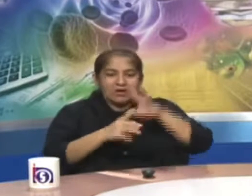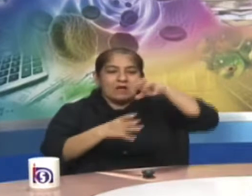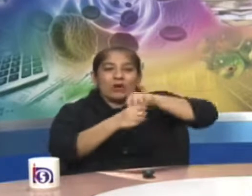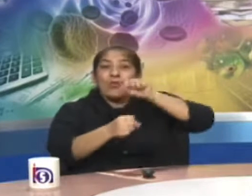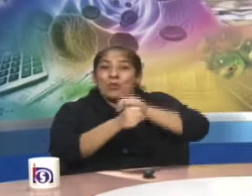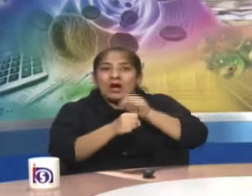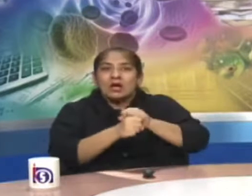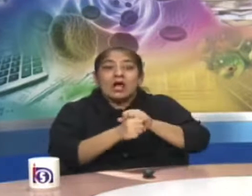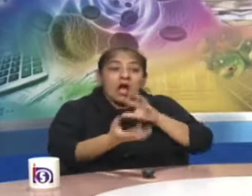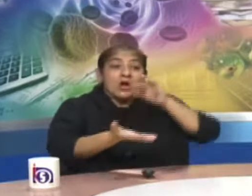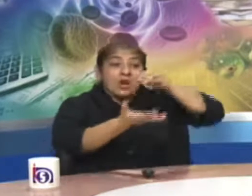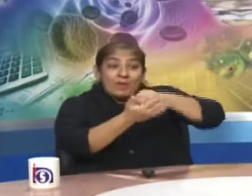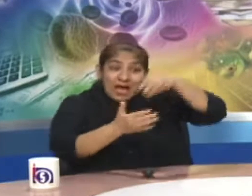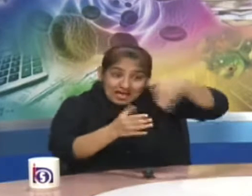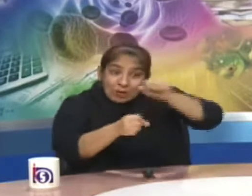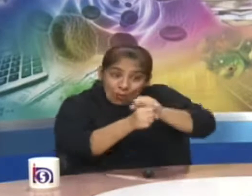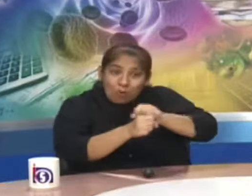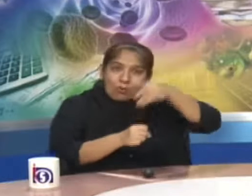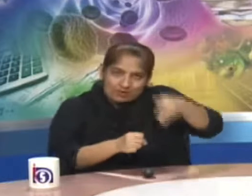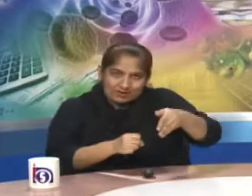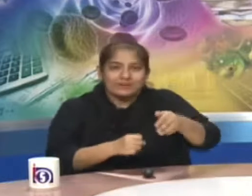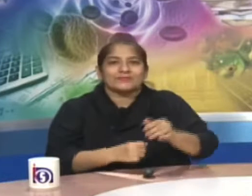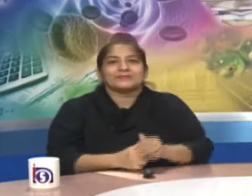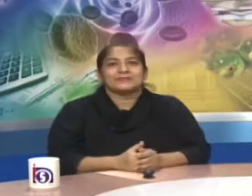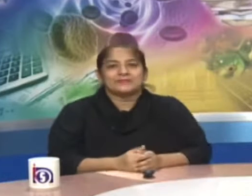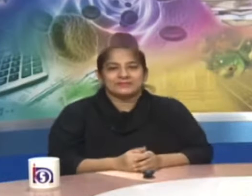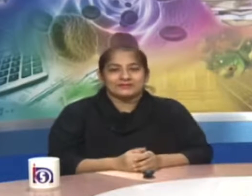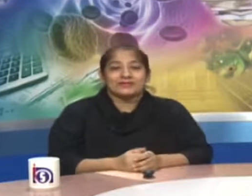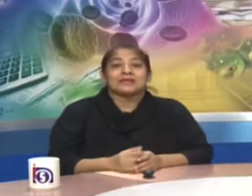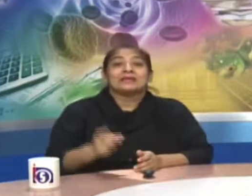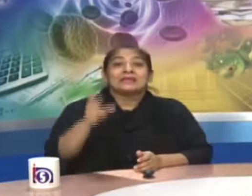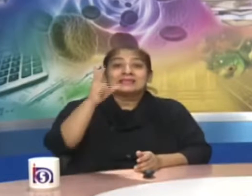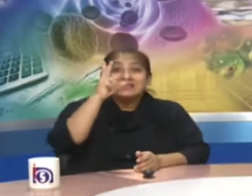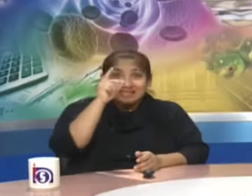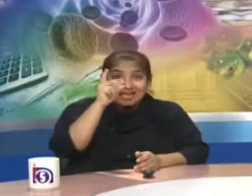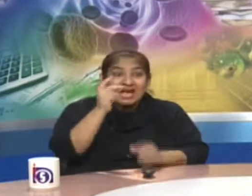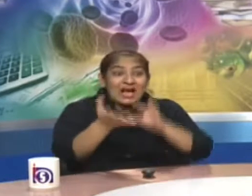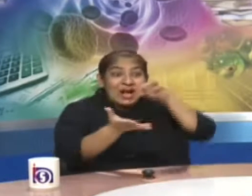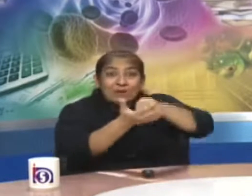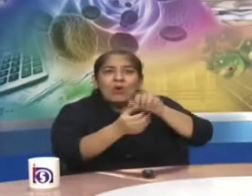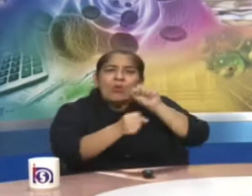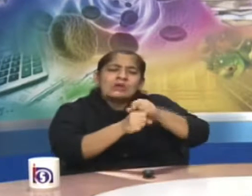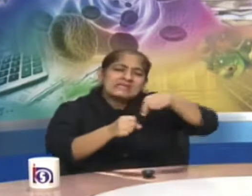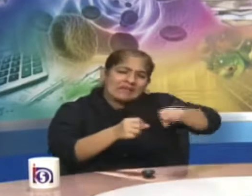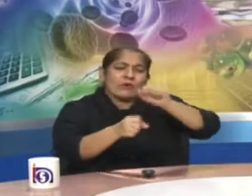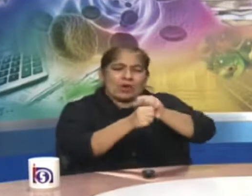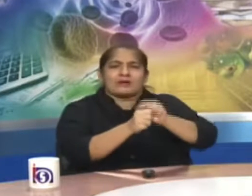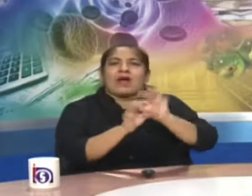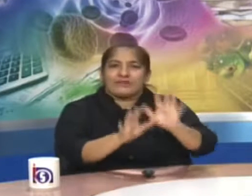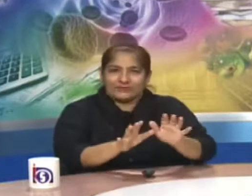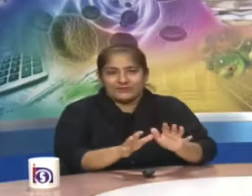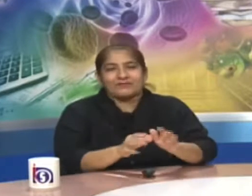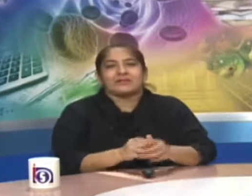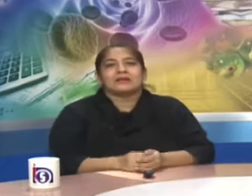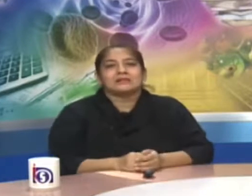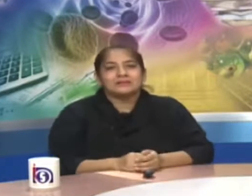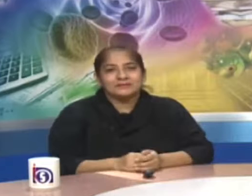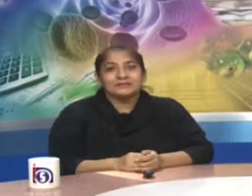participants. The first one is depository participant. The second is depository.